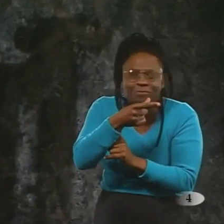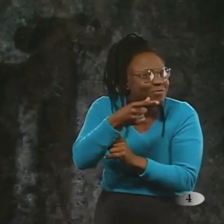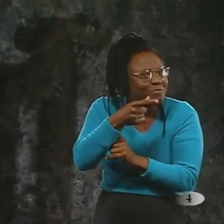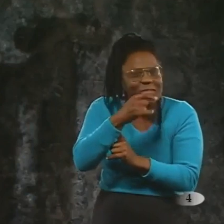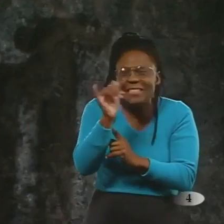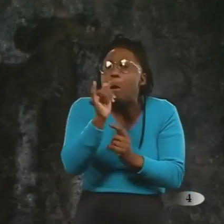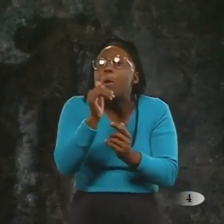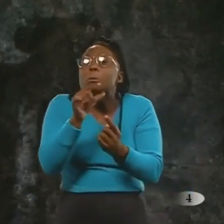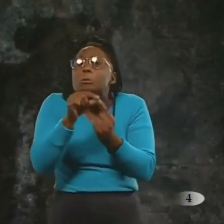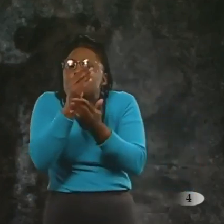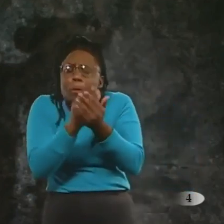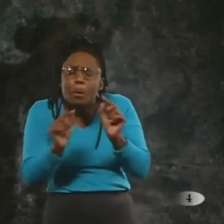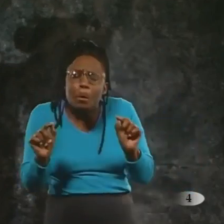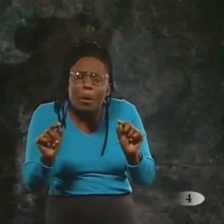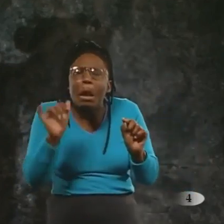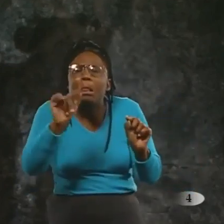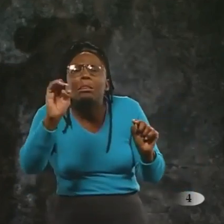And fingerspelling and spelling are not the same.